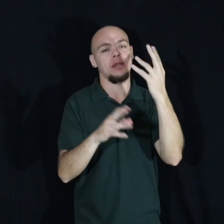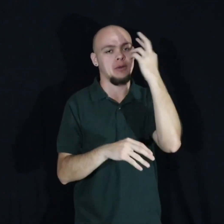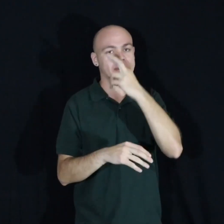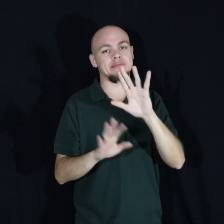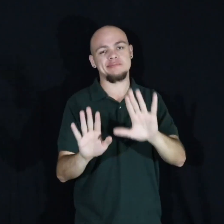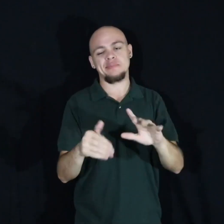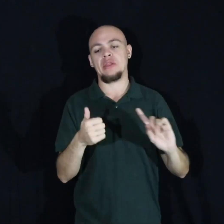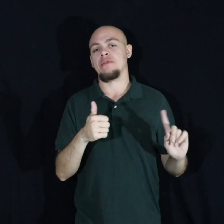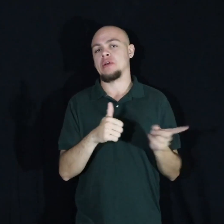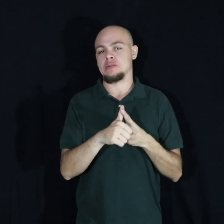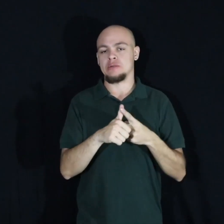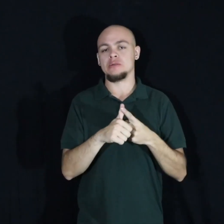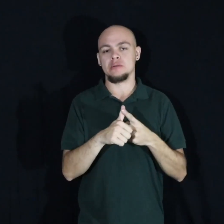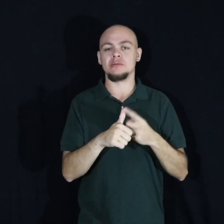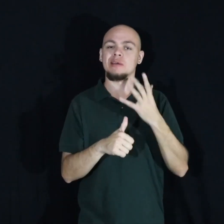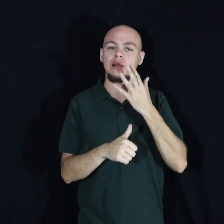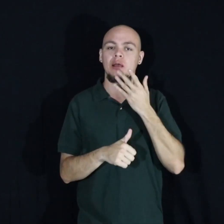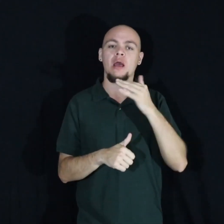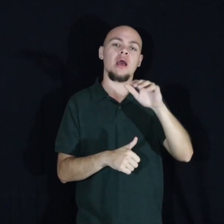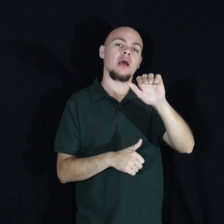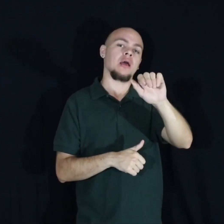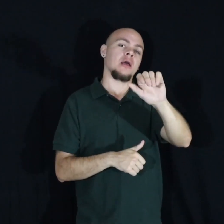we need to talk about today is colorism.